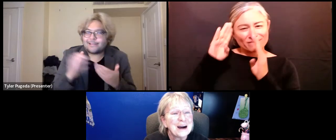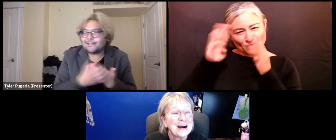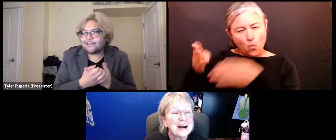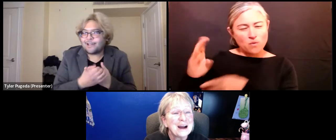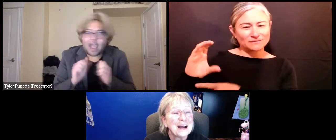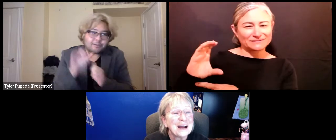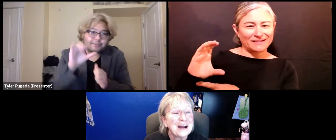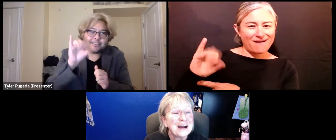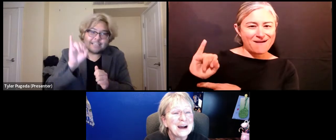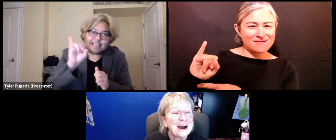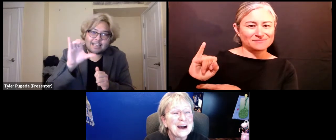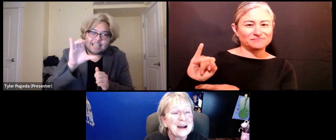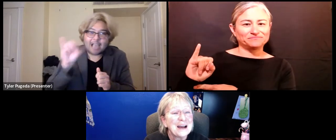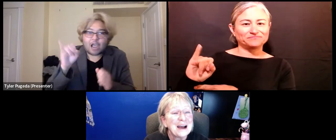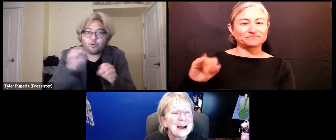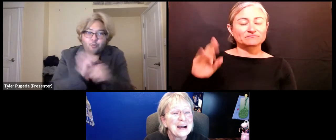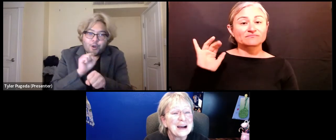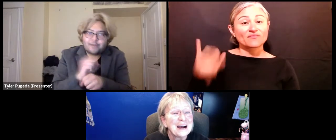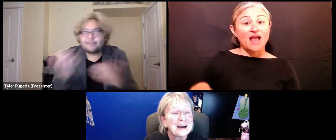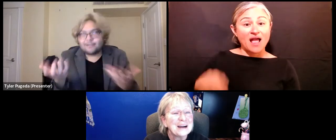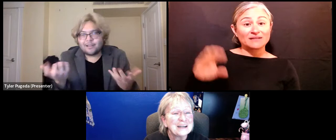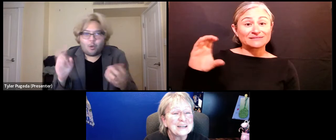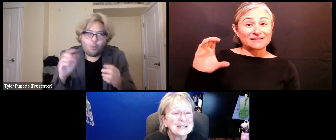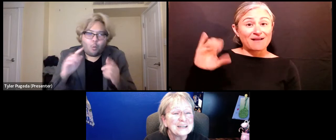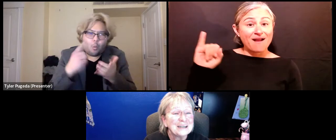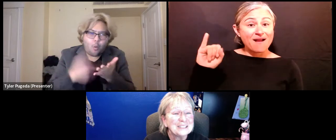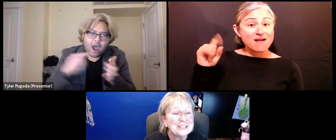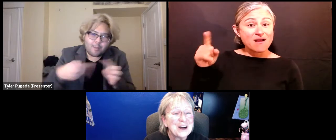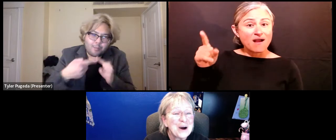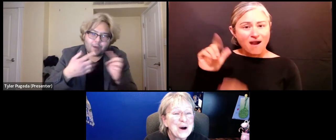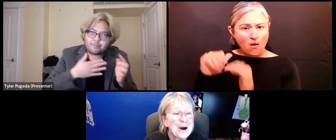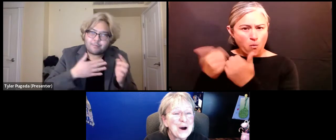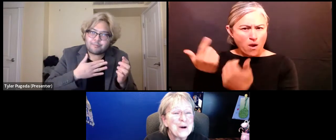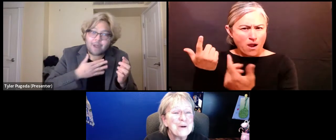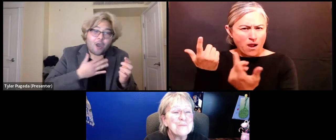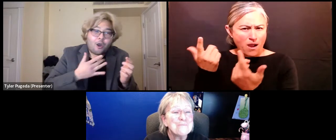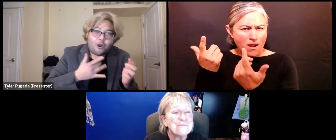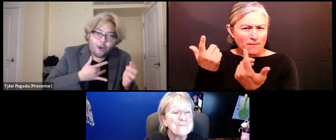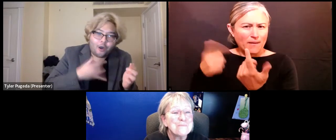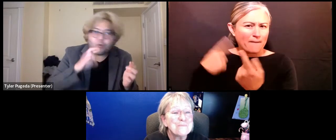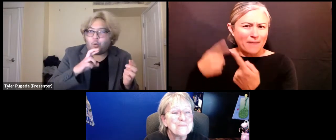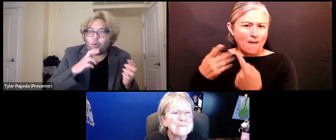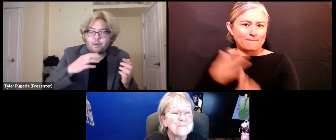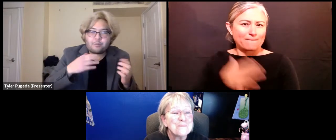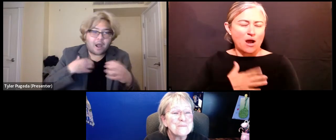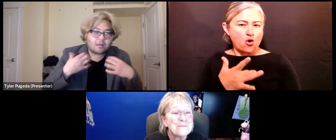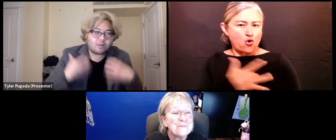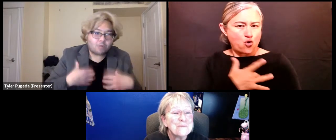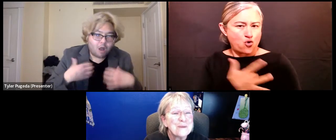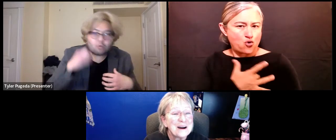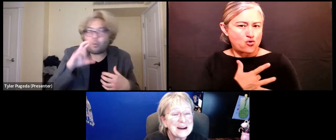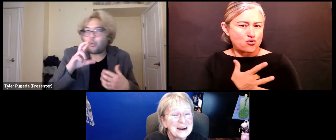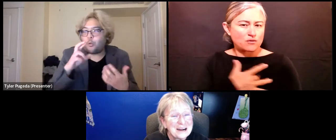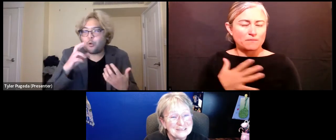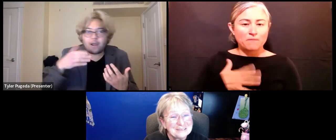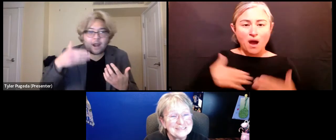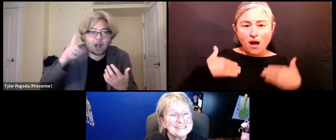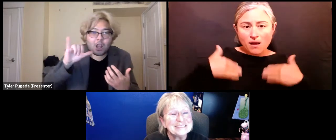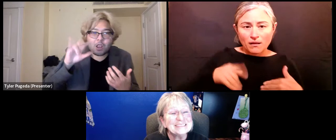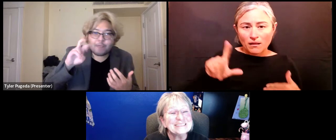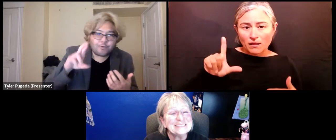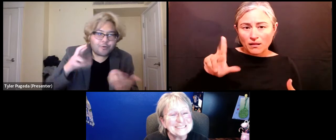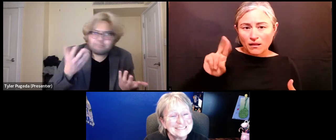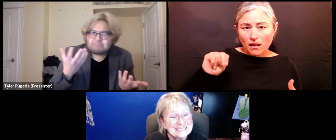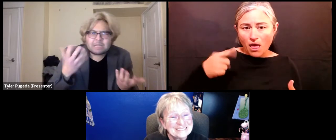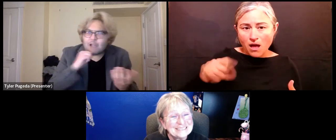important that we really focus on the community and community engagement. And